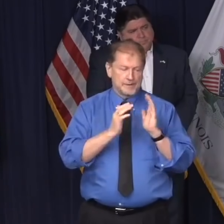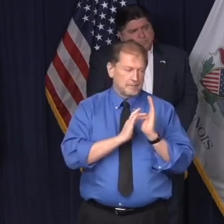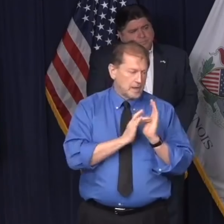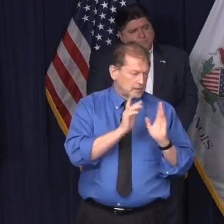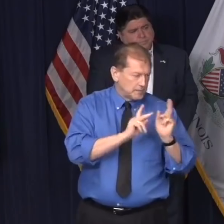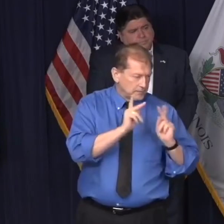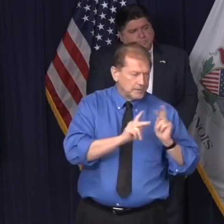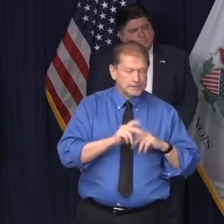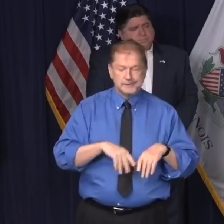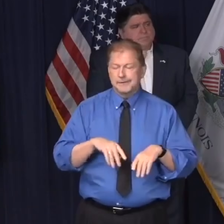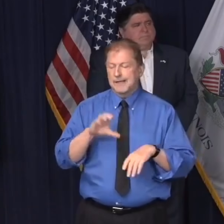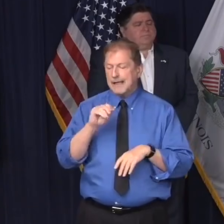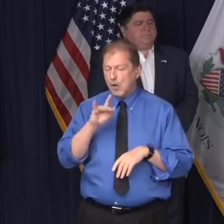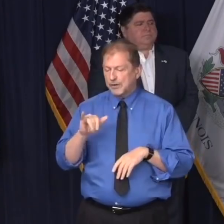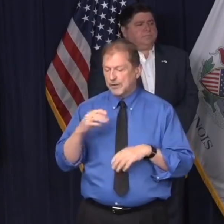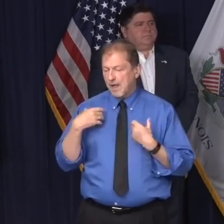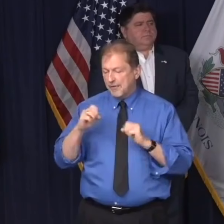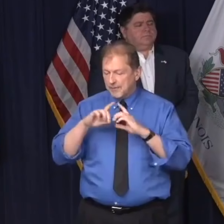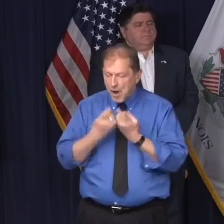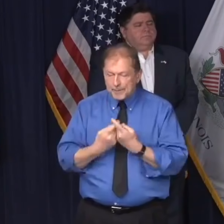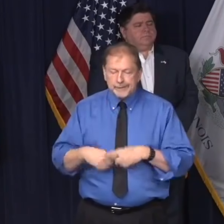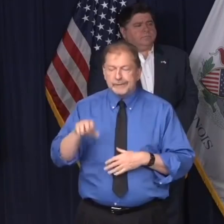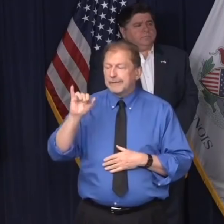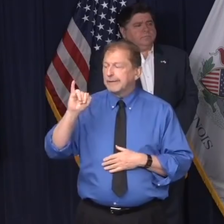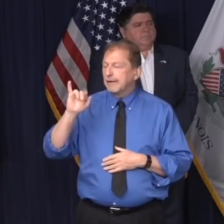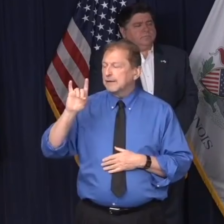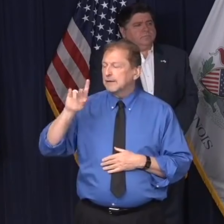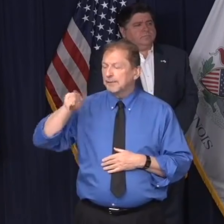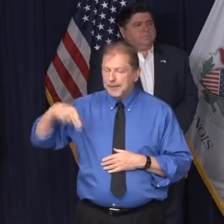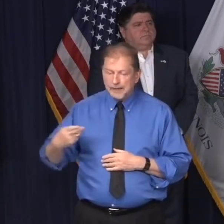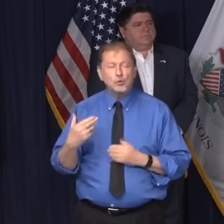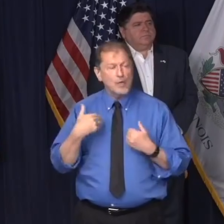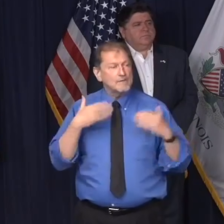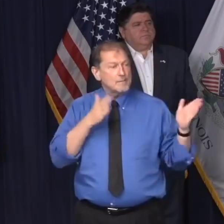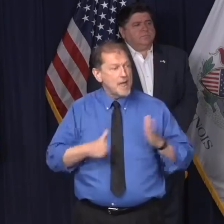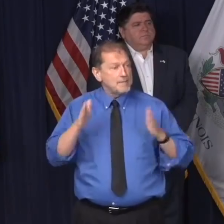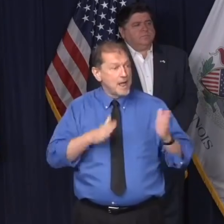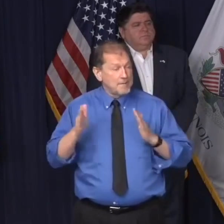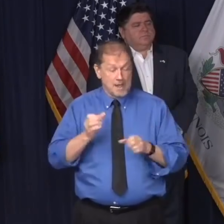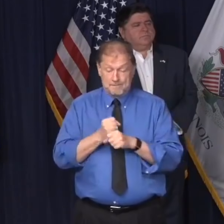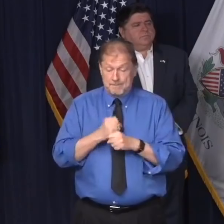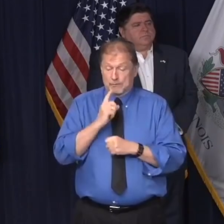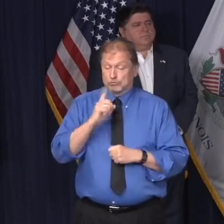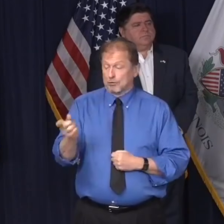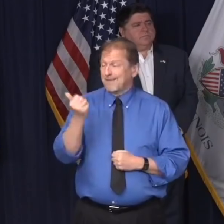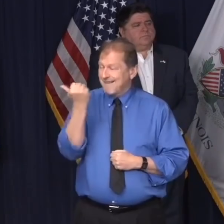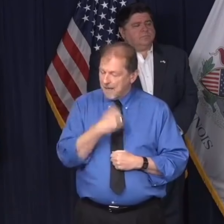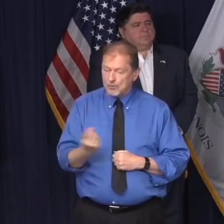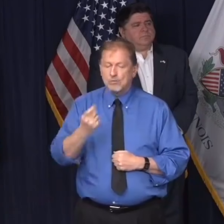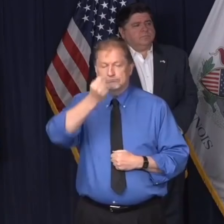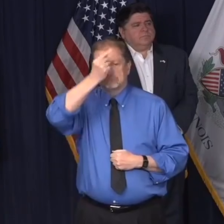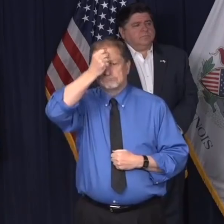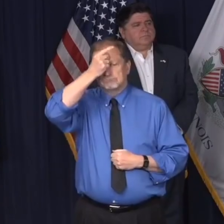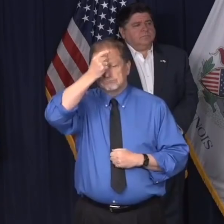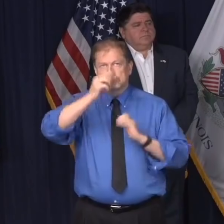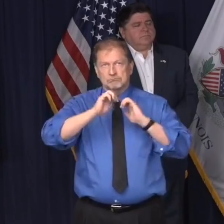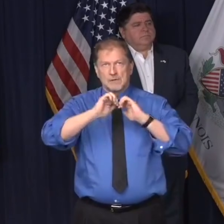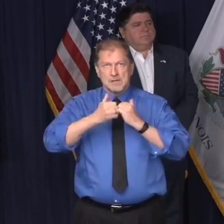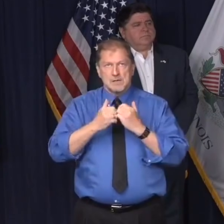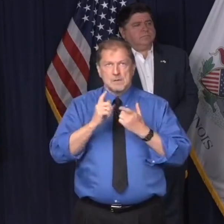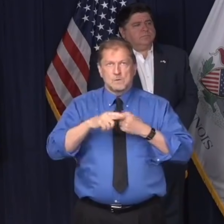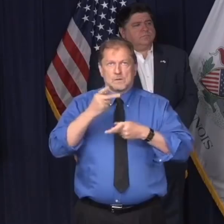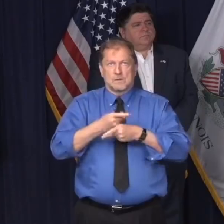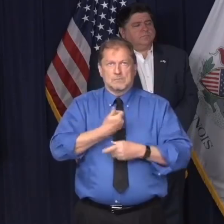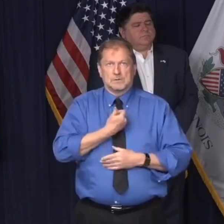county local health departments, working with IDPH, we are trying to make sure that everyone is apprised of all the infection control rules, that